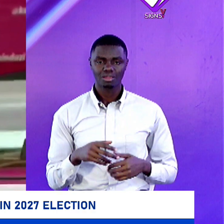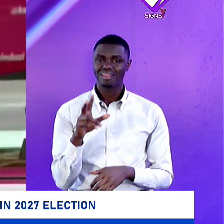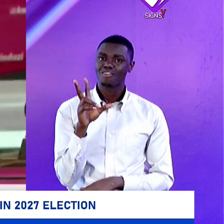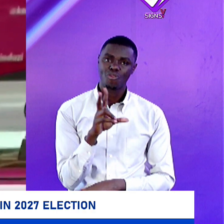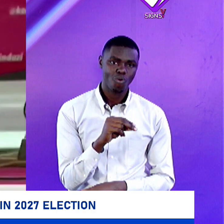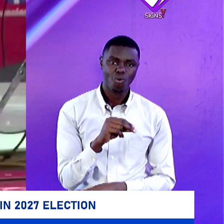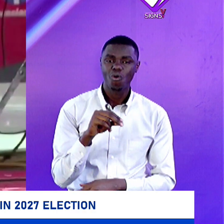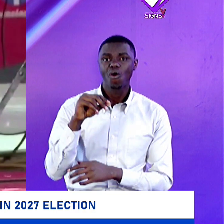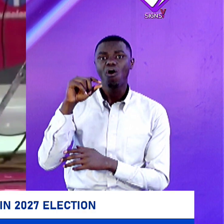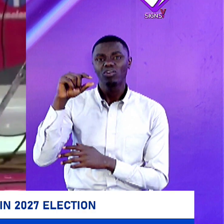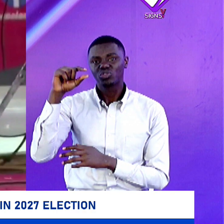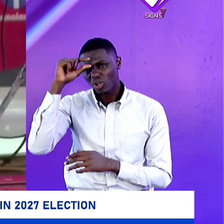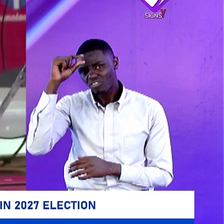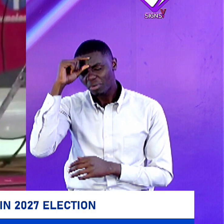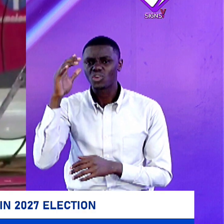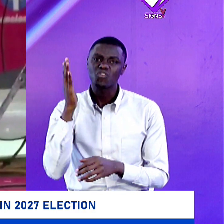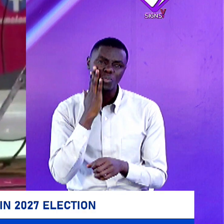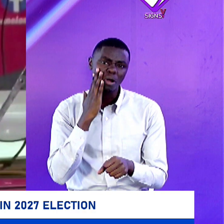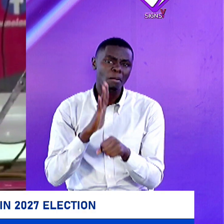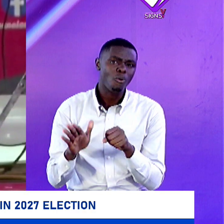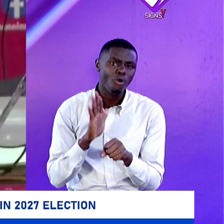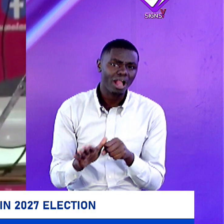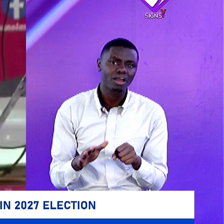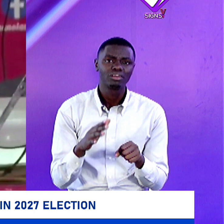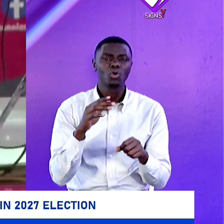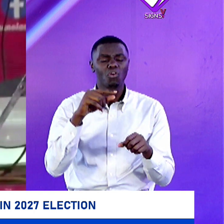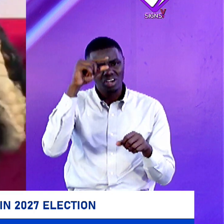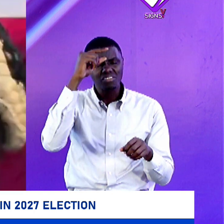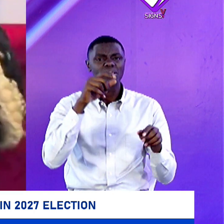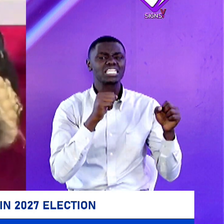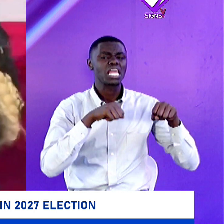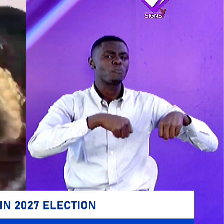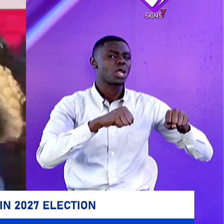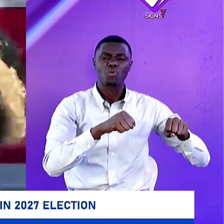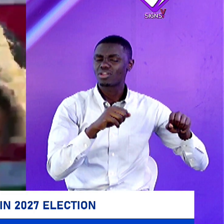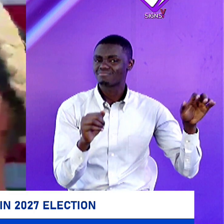work with. Serikali ya mama mboga, serikali ya boda boda. No.